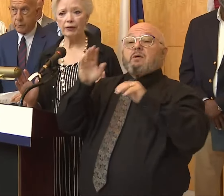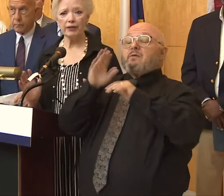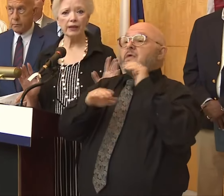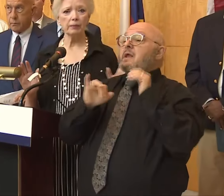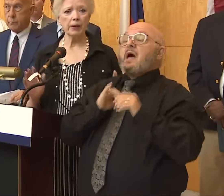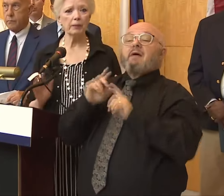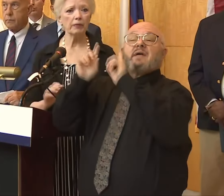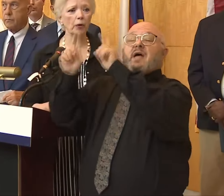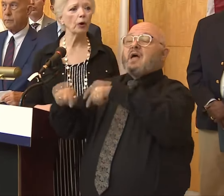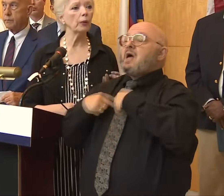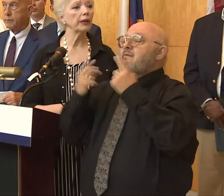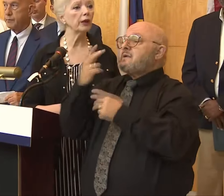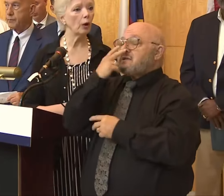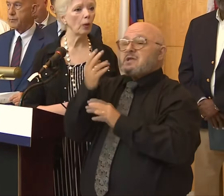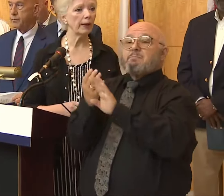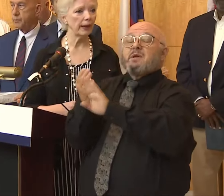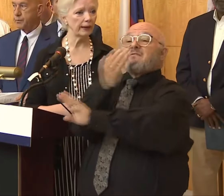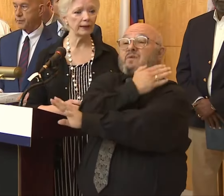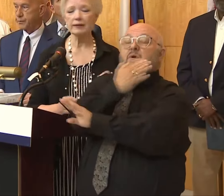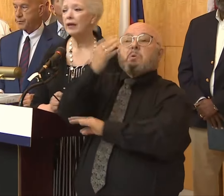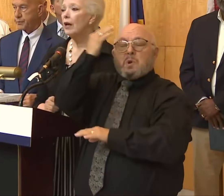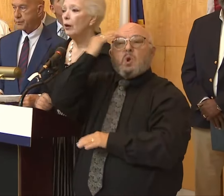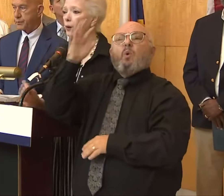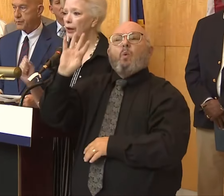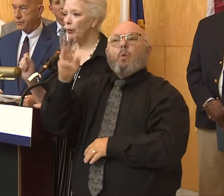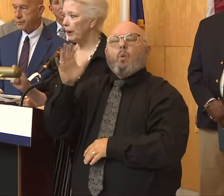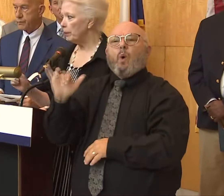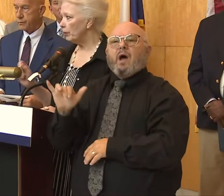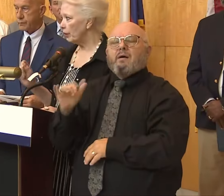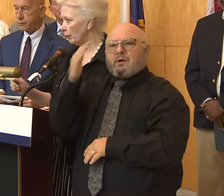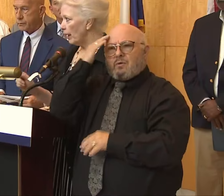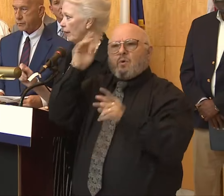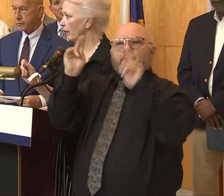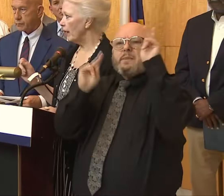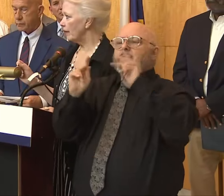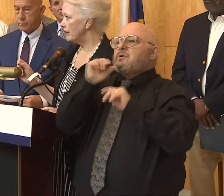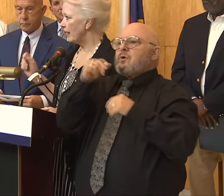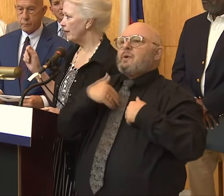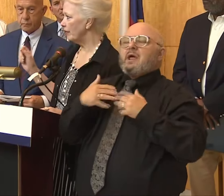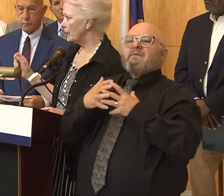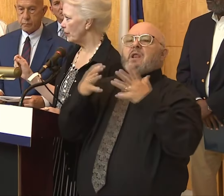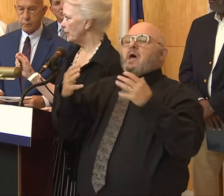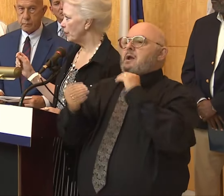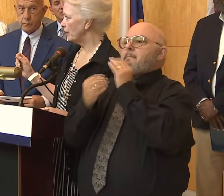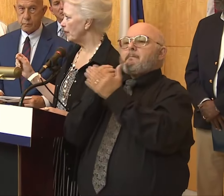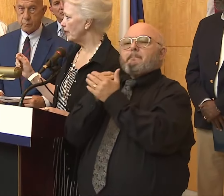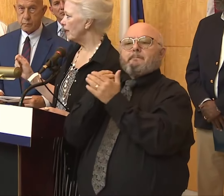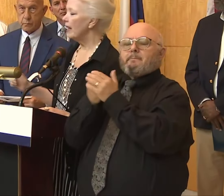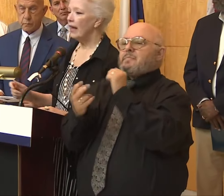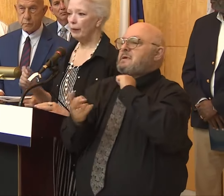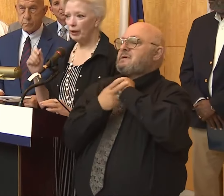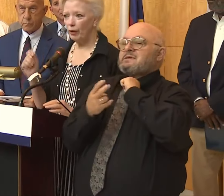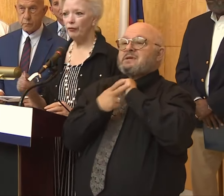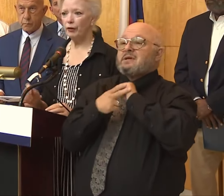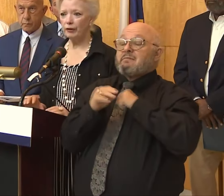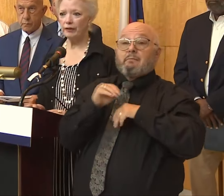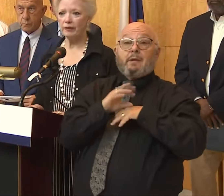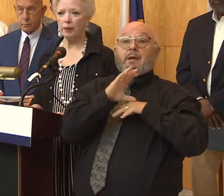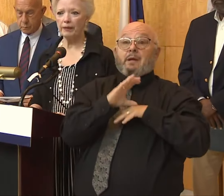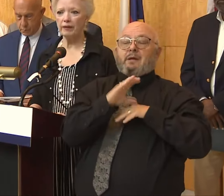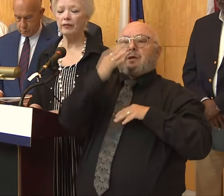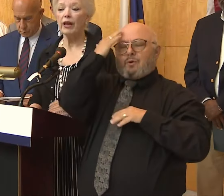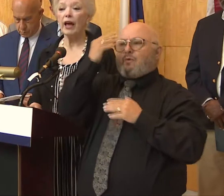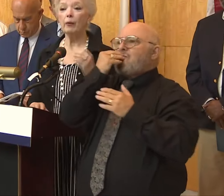I've ever seen it be before, and we know why that is. We know people don't have a lot of savings and resources, and we know food